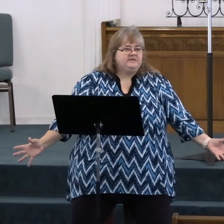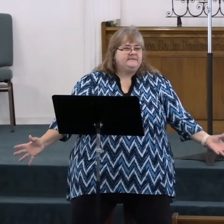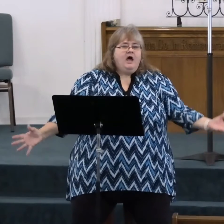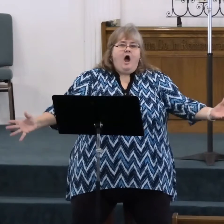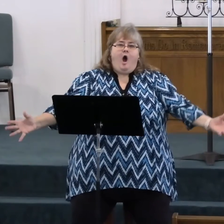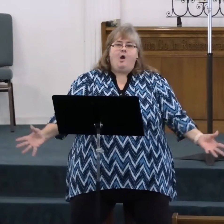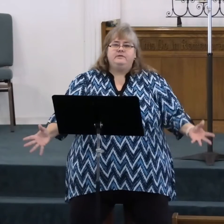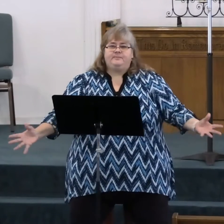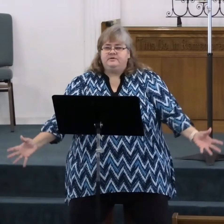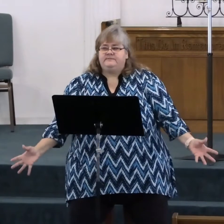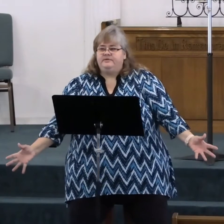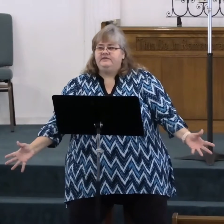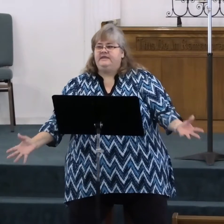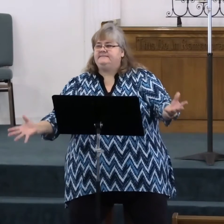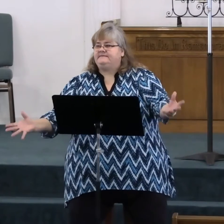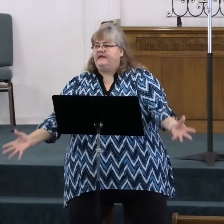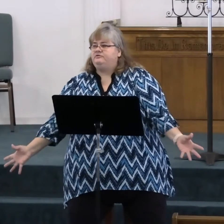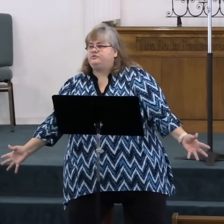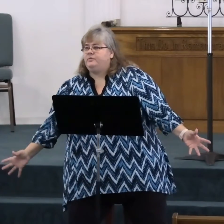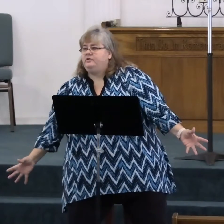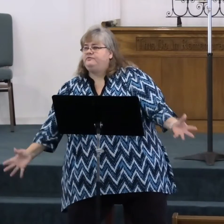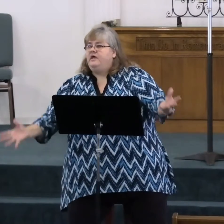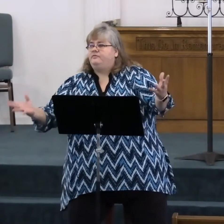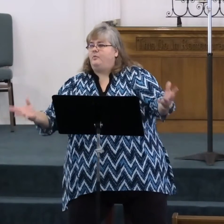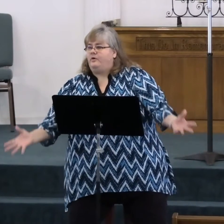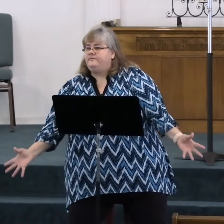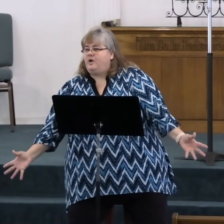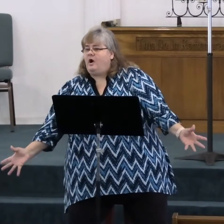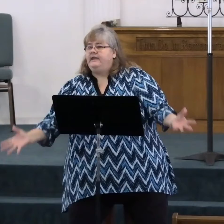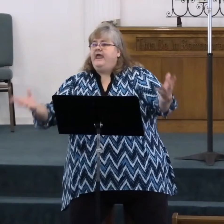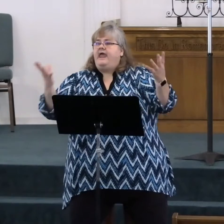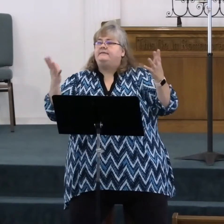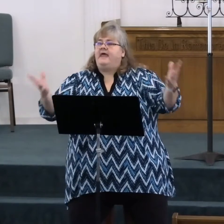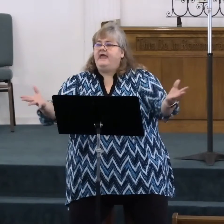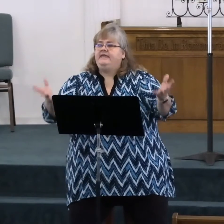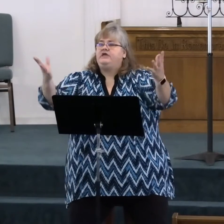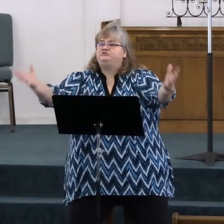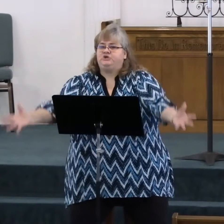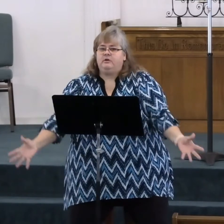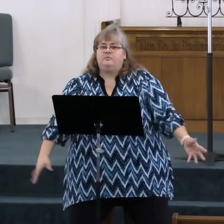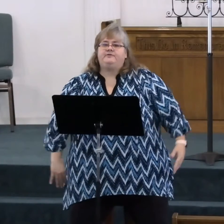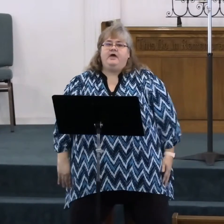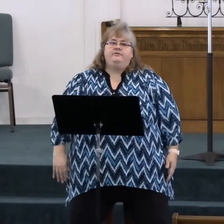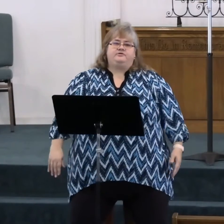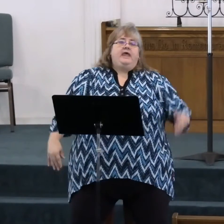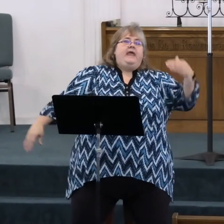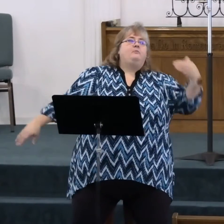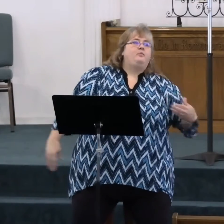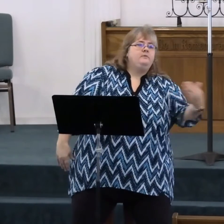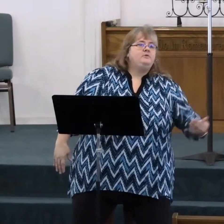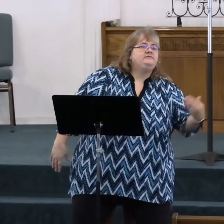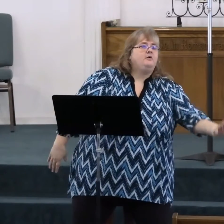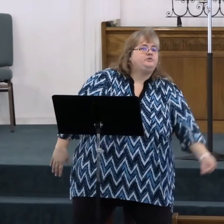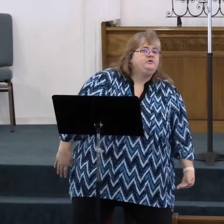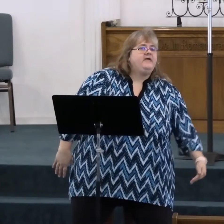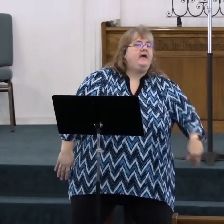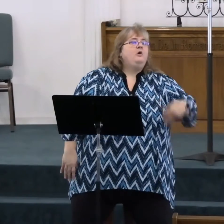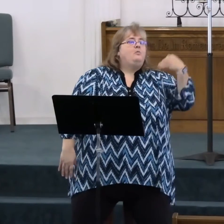Christians, our responsibility is to take the truth, the Word of God, and take and share it with others. And when we don't do that, we